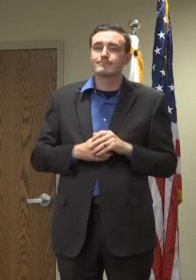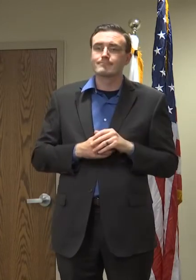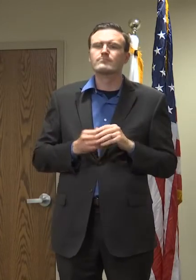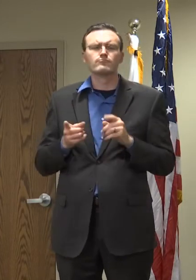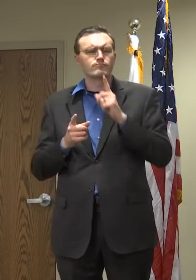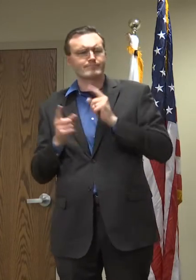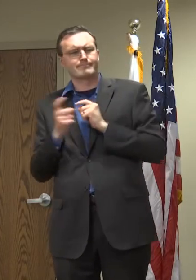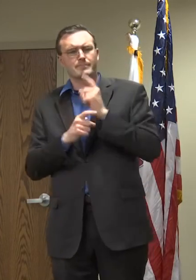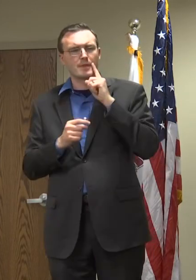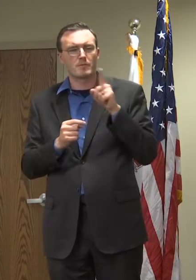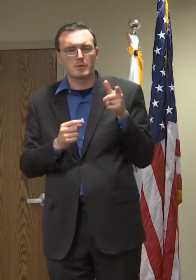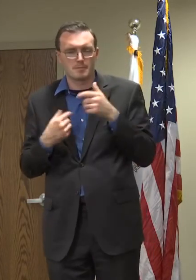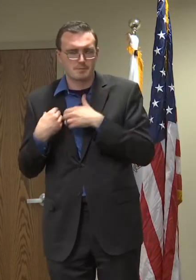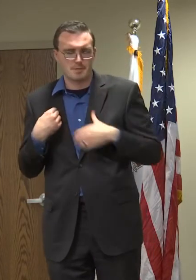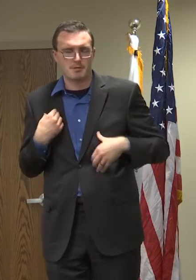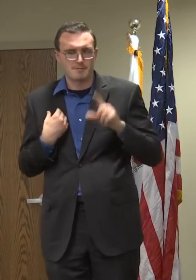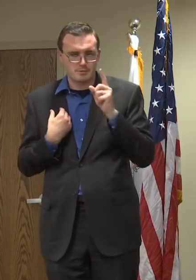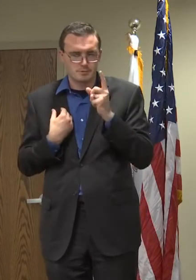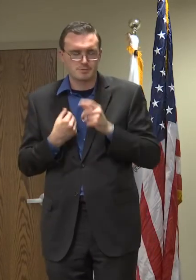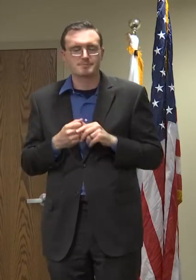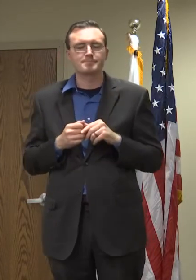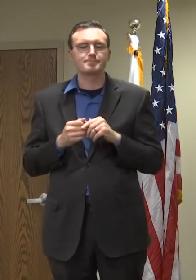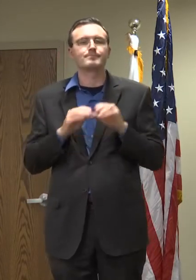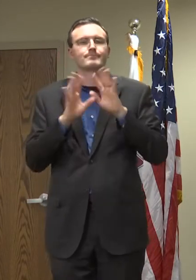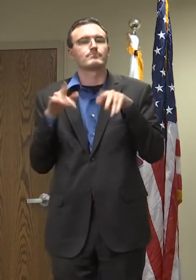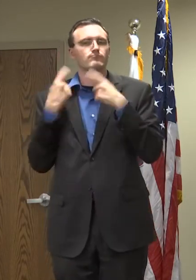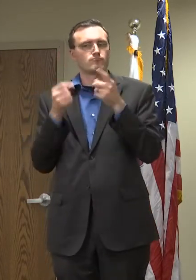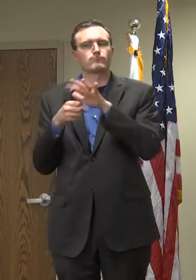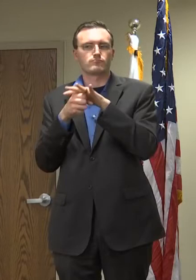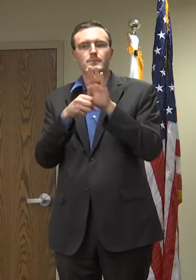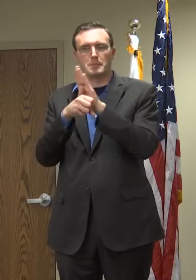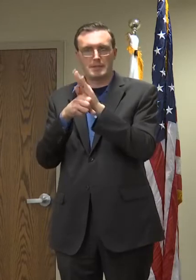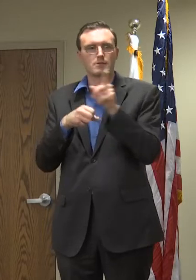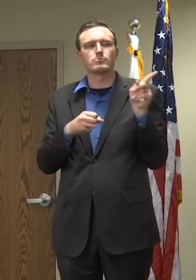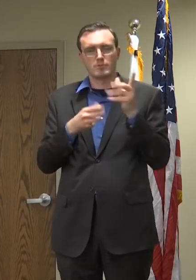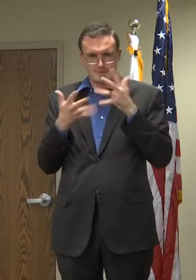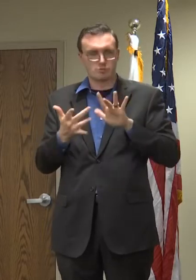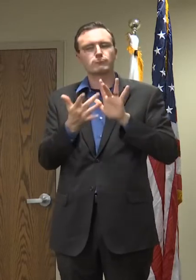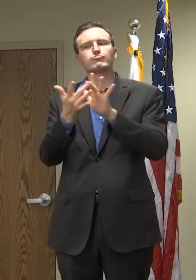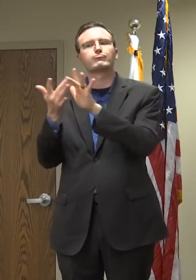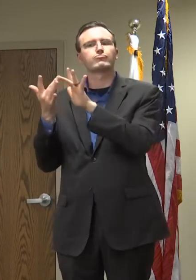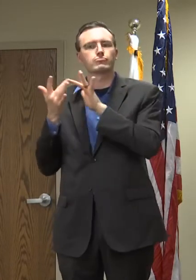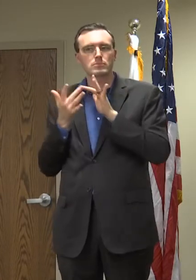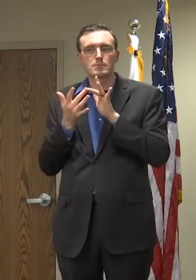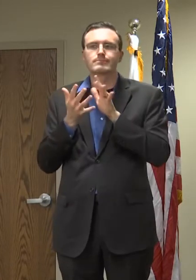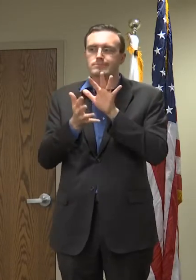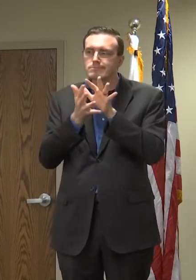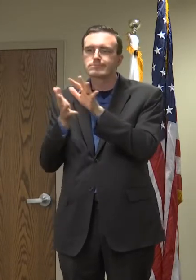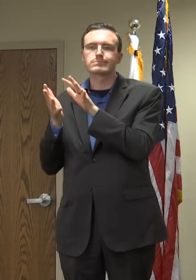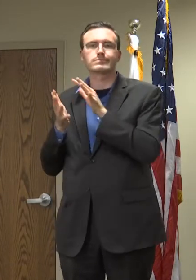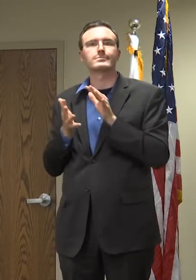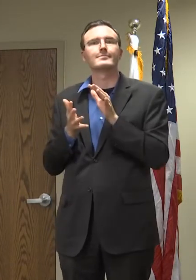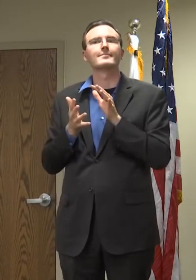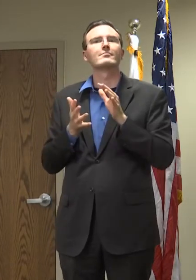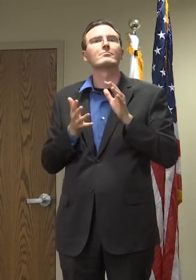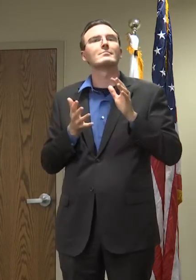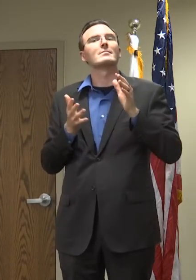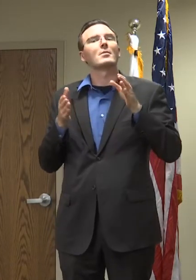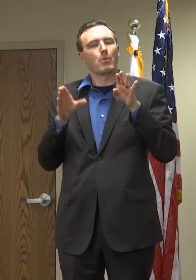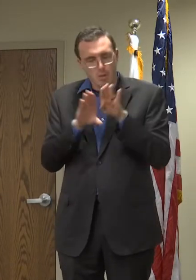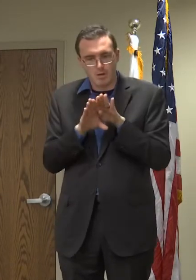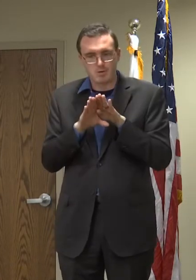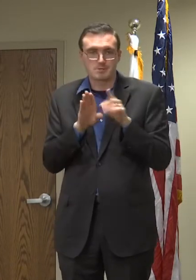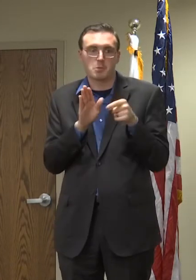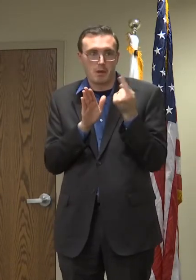first. You've obviously worked closely with local businesses, and you know how difficult it was for them to come back just from closing once. If we did need to